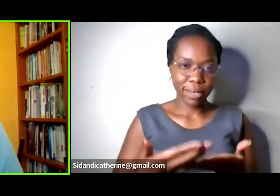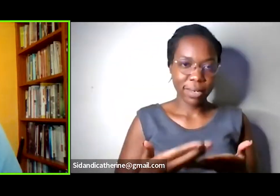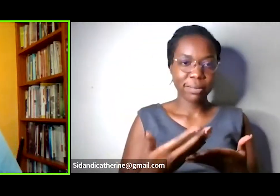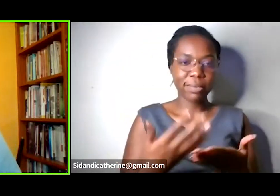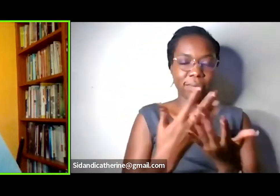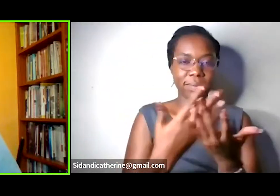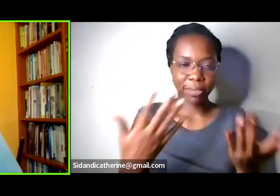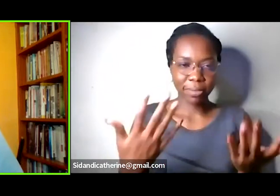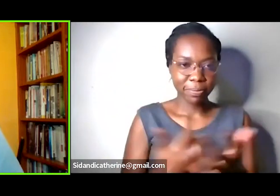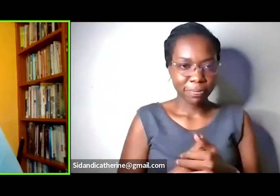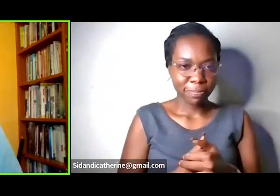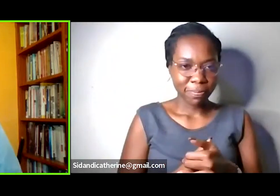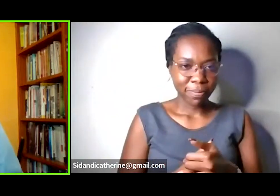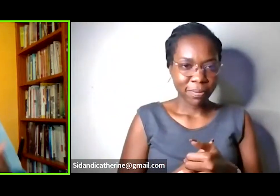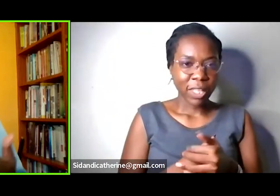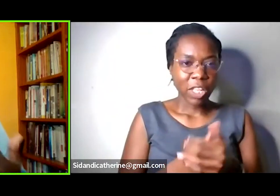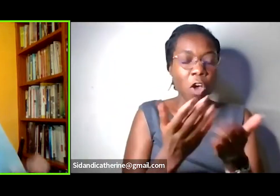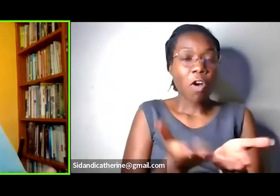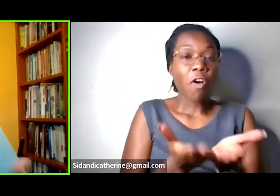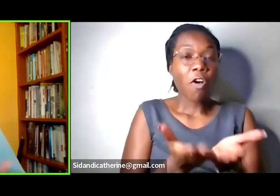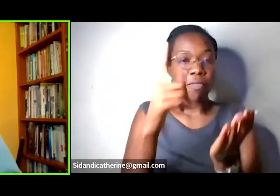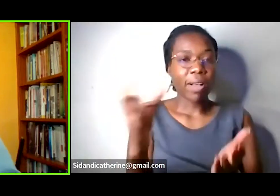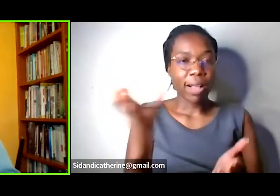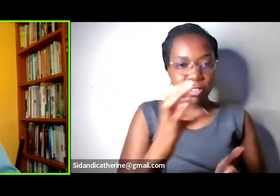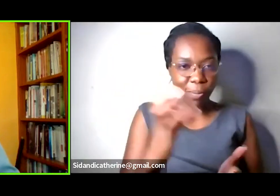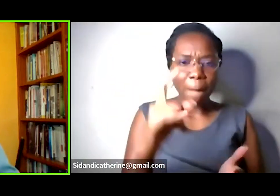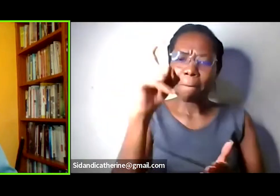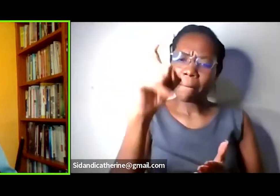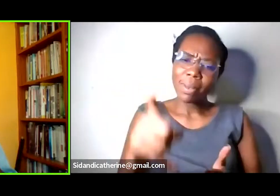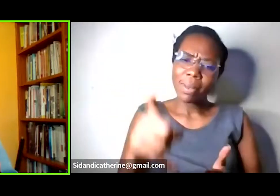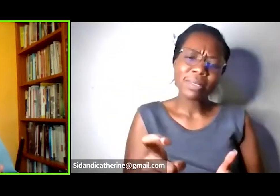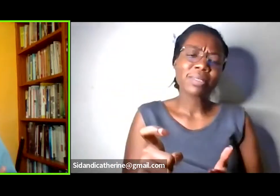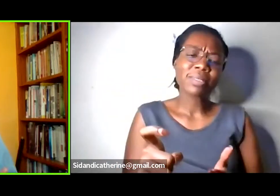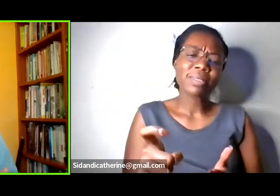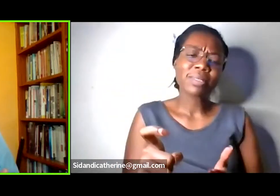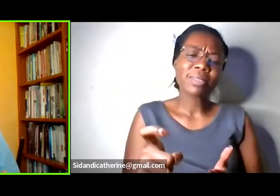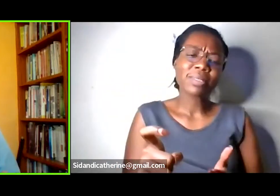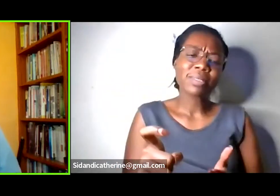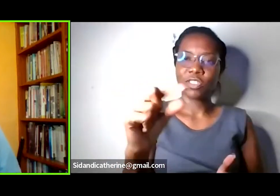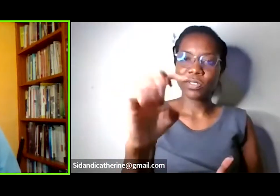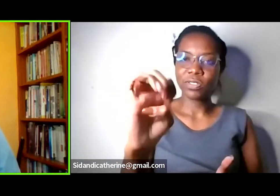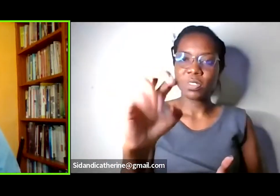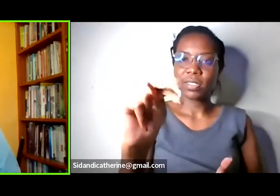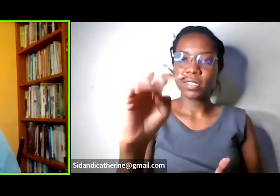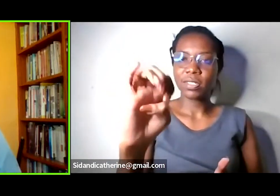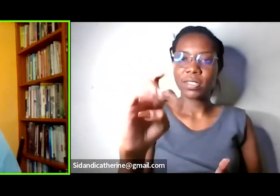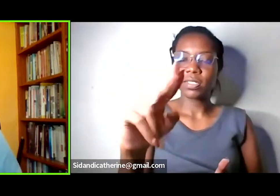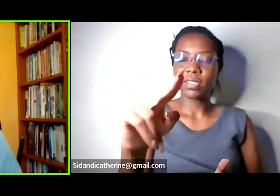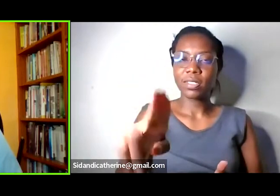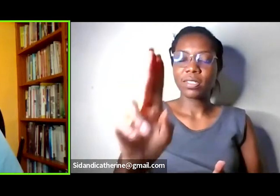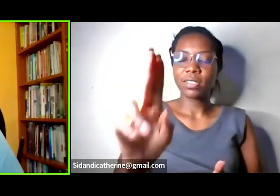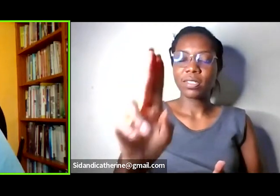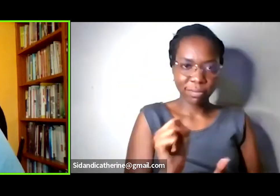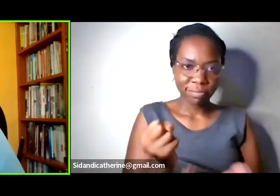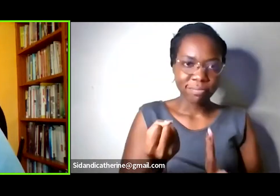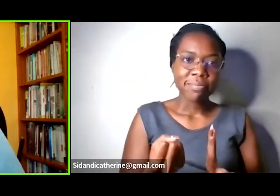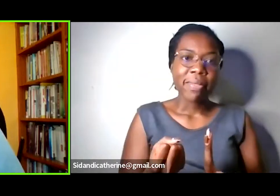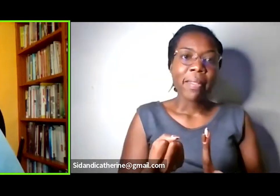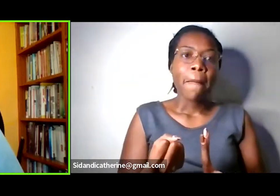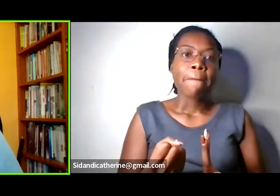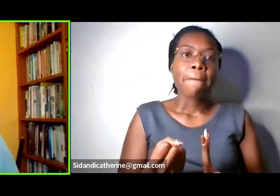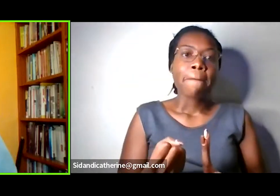offers. And you ask yourself, well, just consider the last time you went to a supermarket and